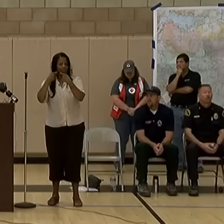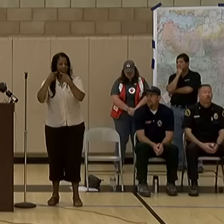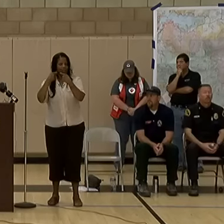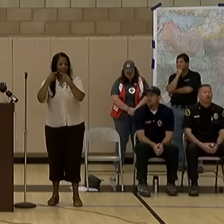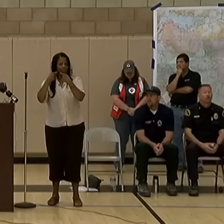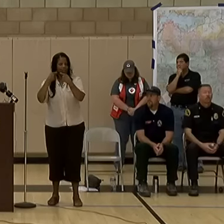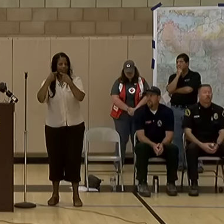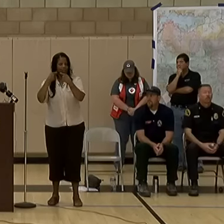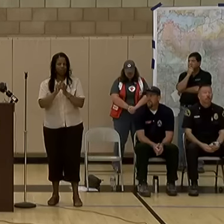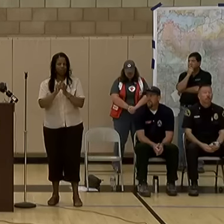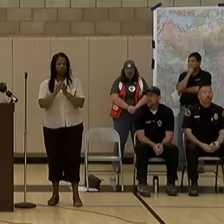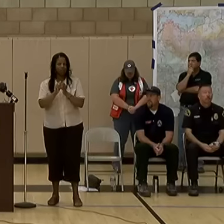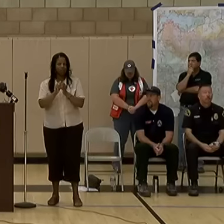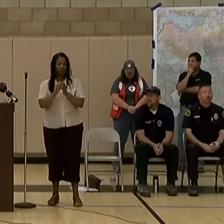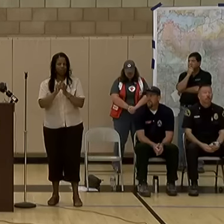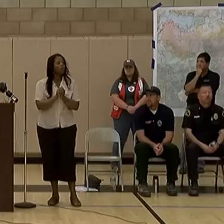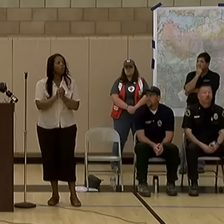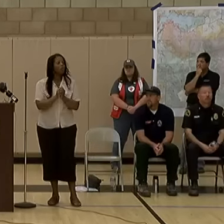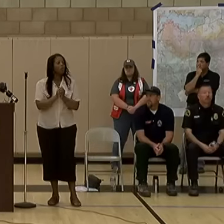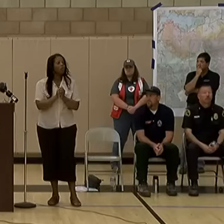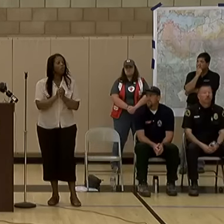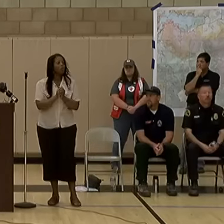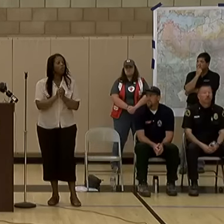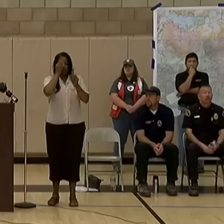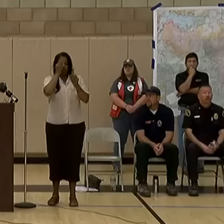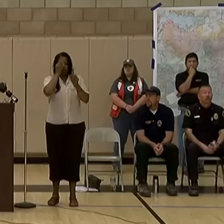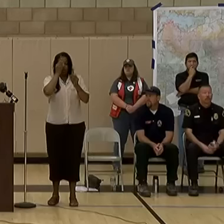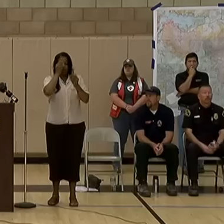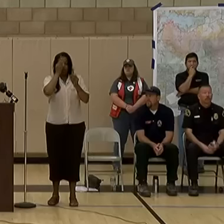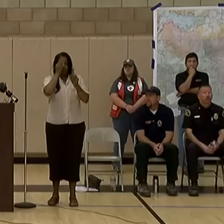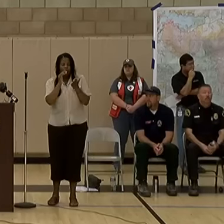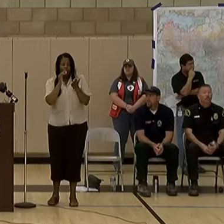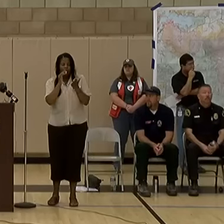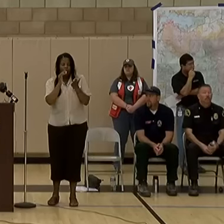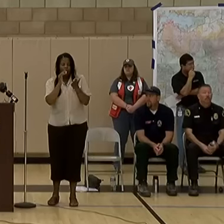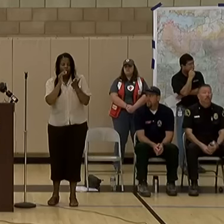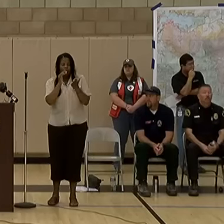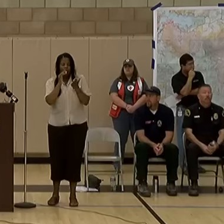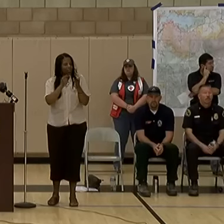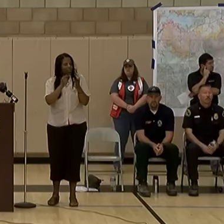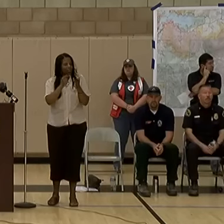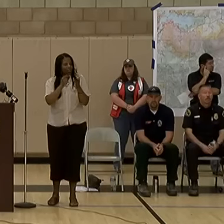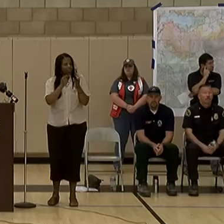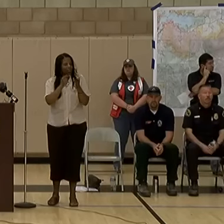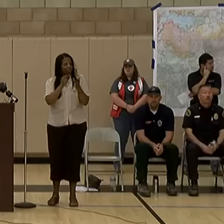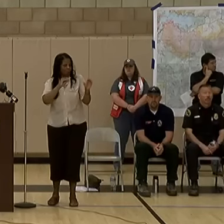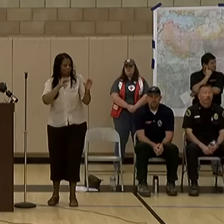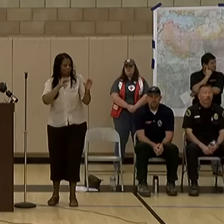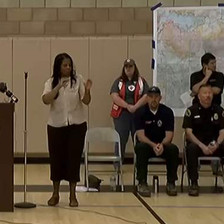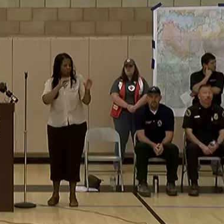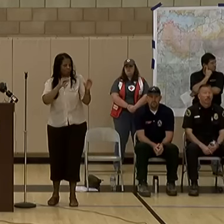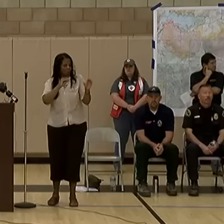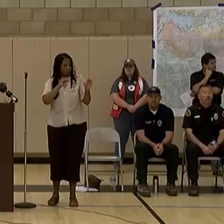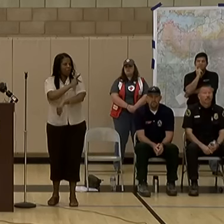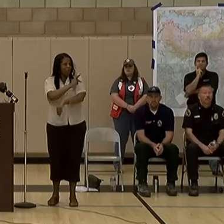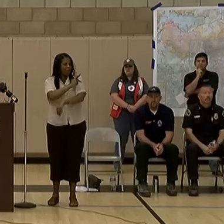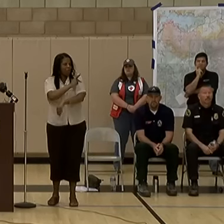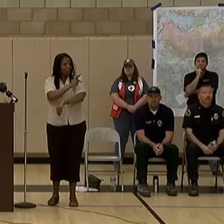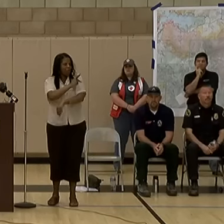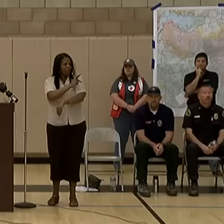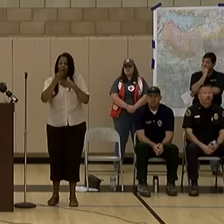with electricity. And my information is that was taking place. As far as when that reopens, it's going to be based